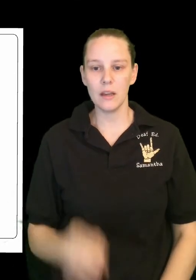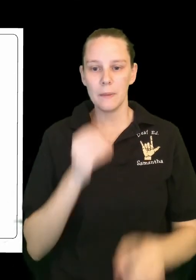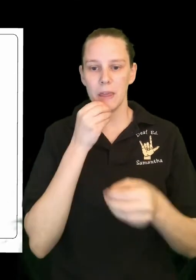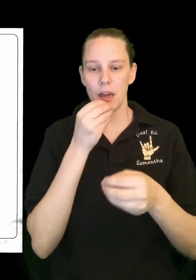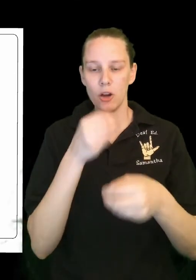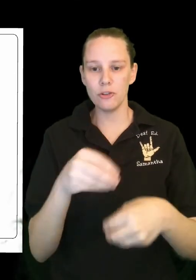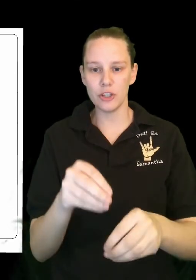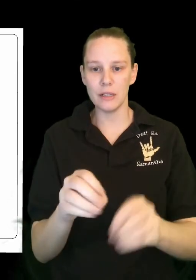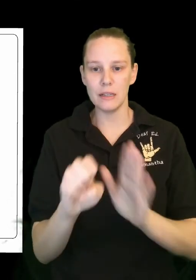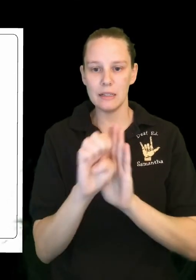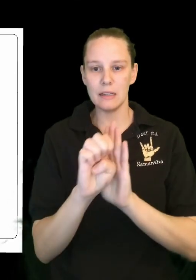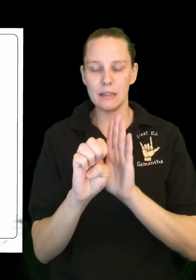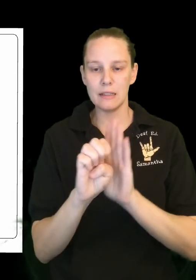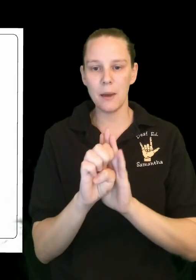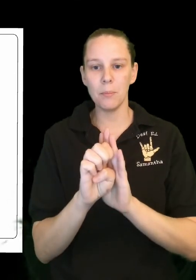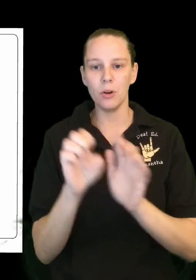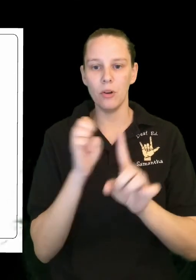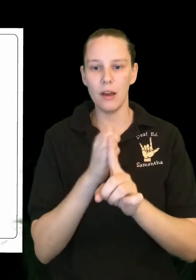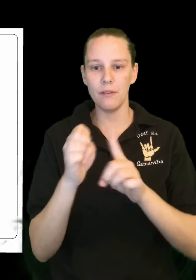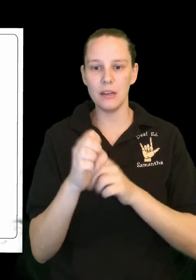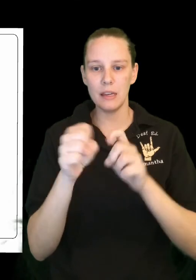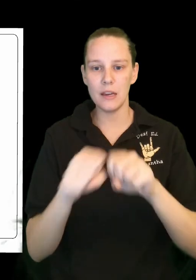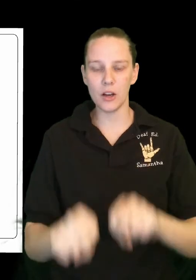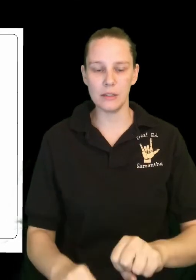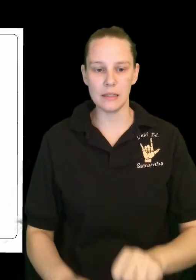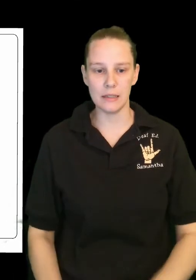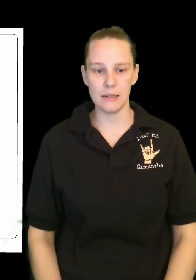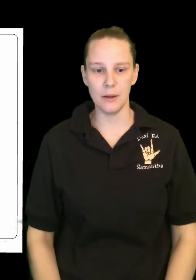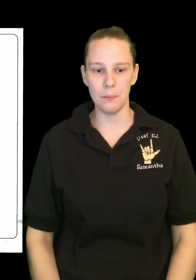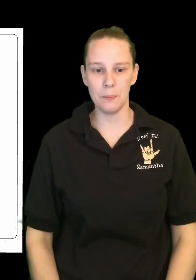The ocean is an example of an ecosystem.